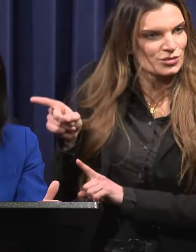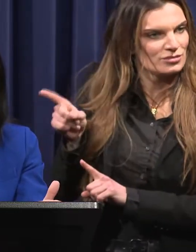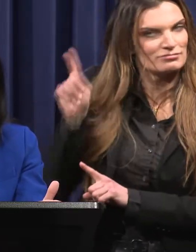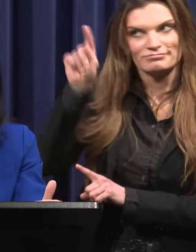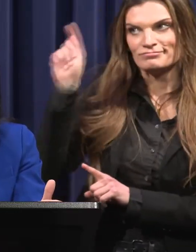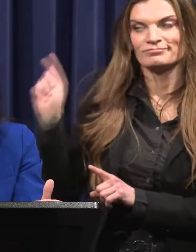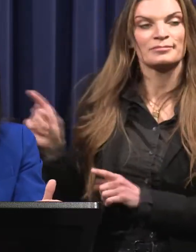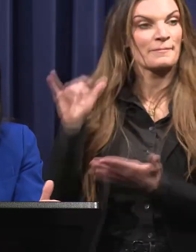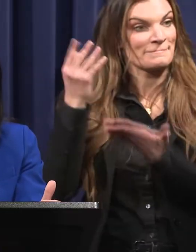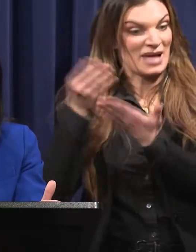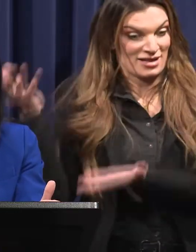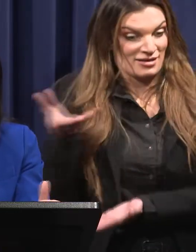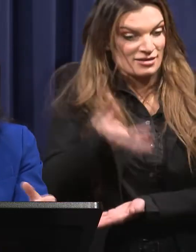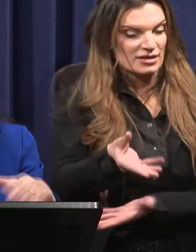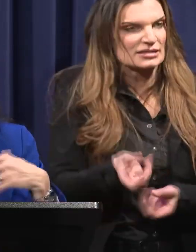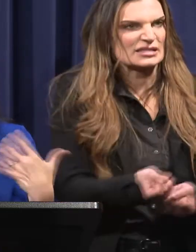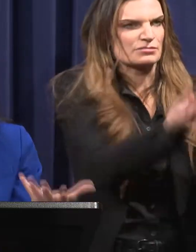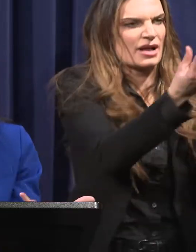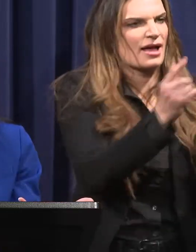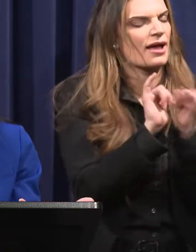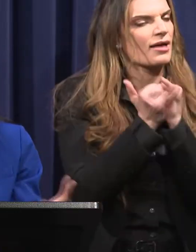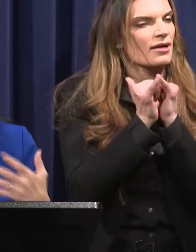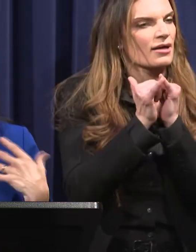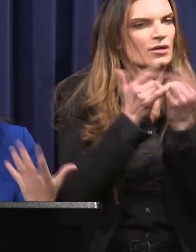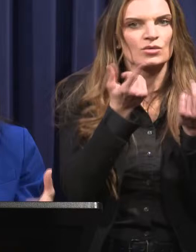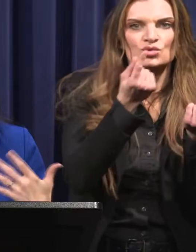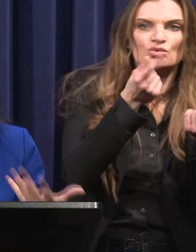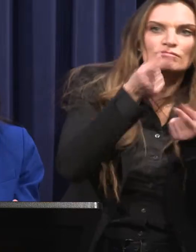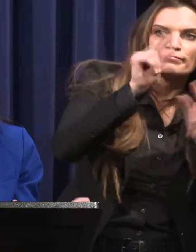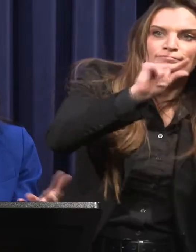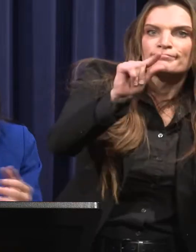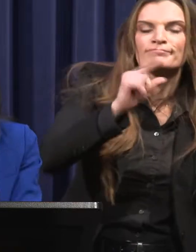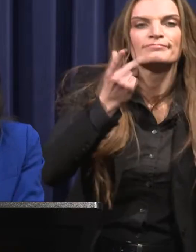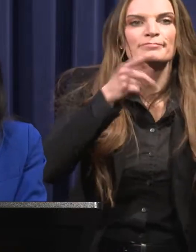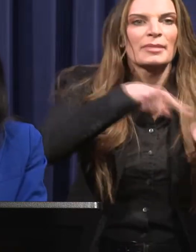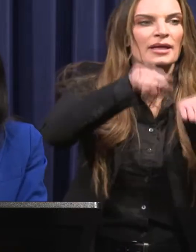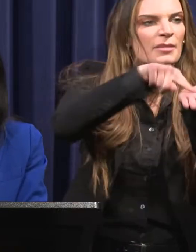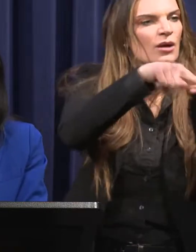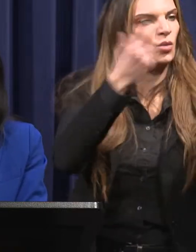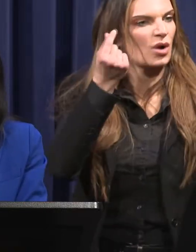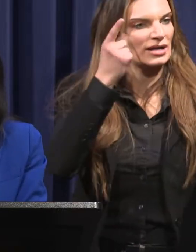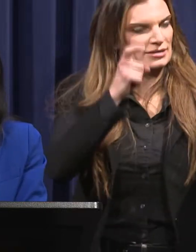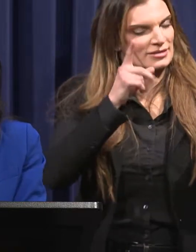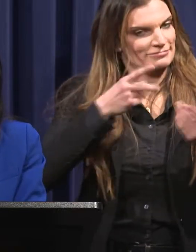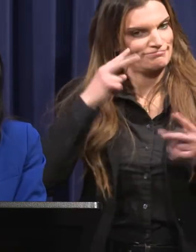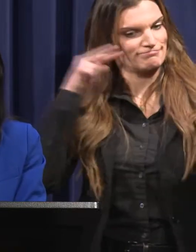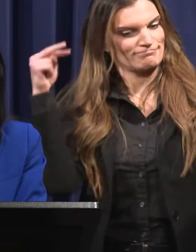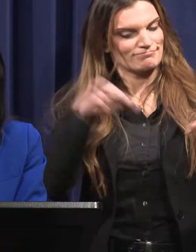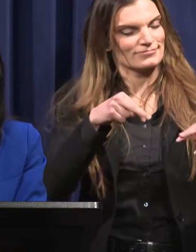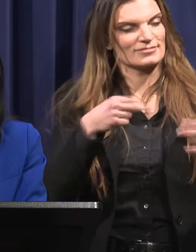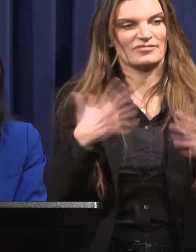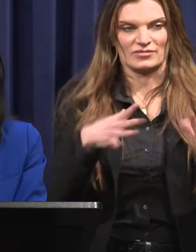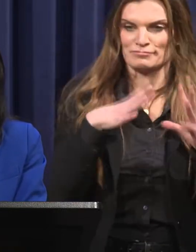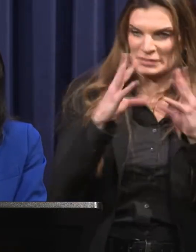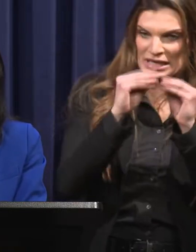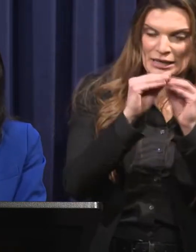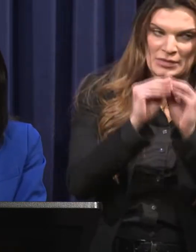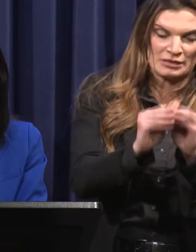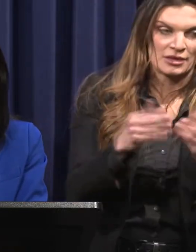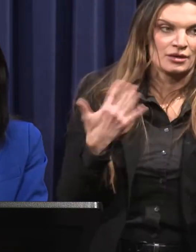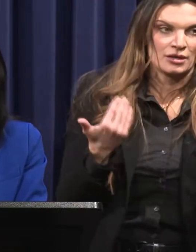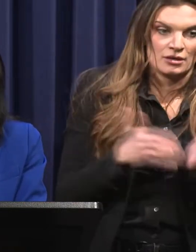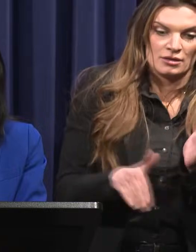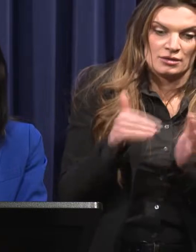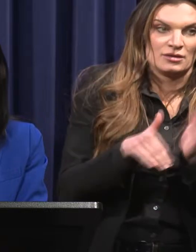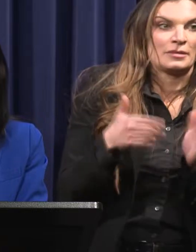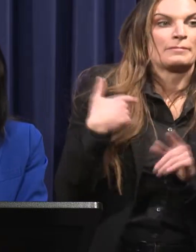it's spent for everyone. And that is what I'm advocating for. We've been having meetings with many legislators now, not for